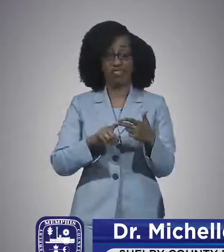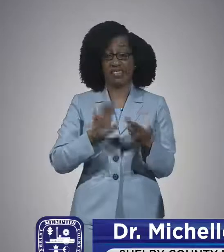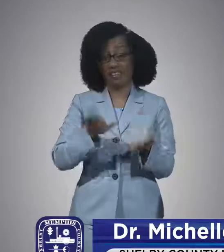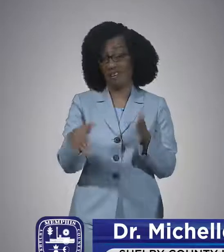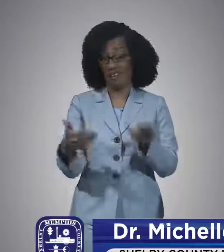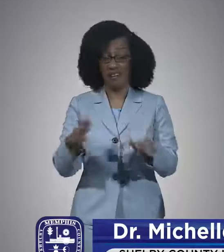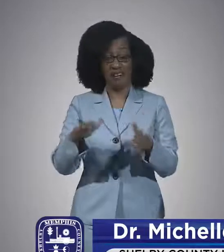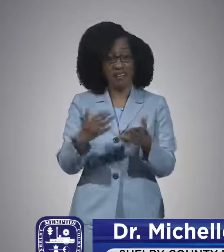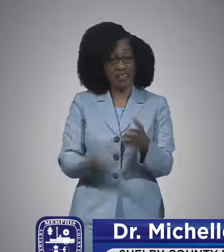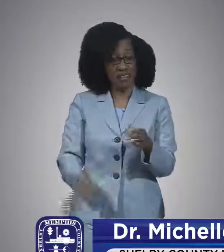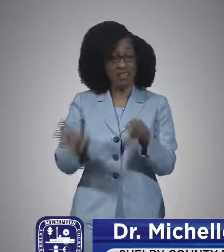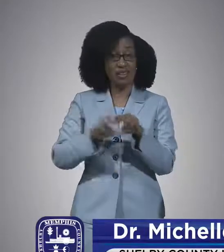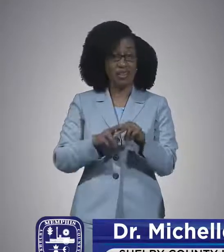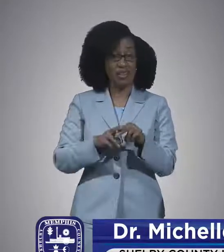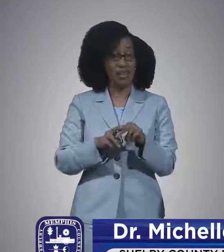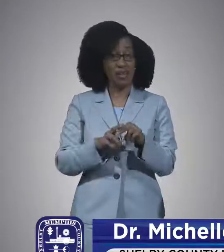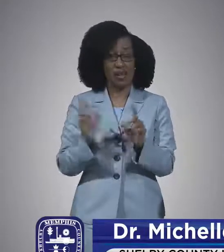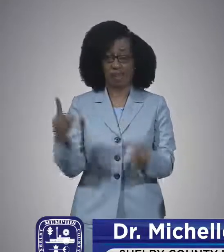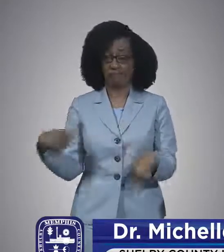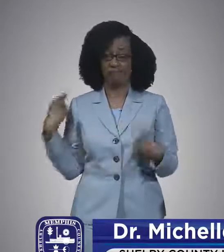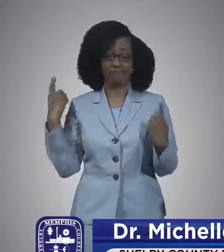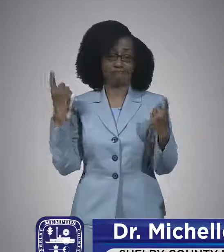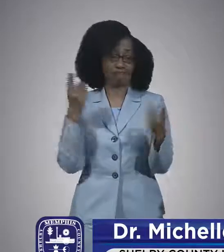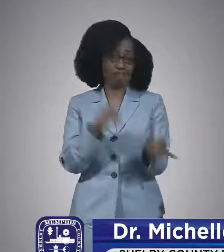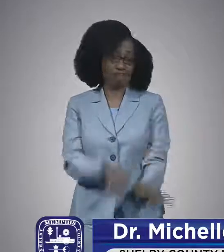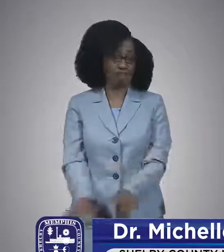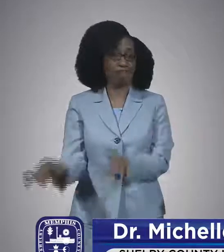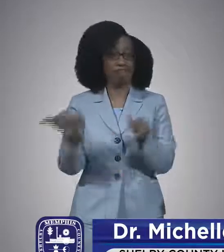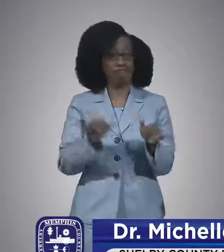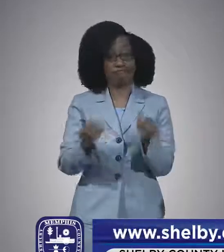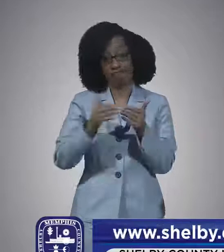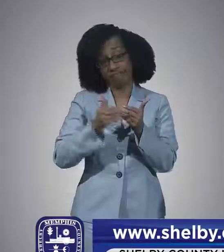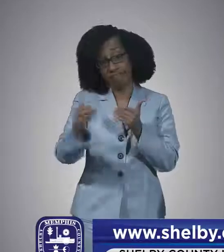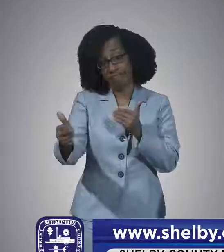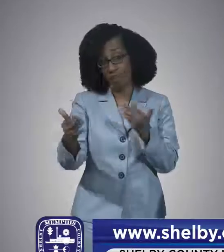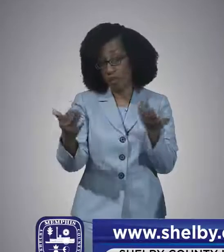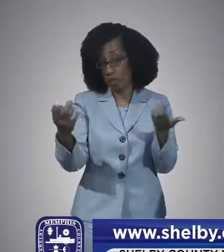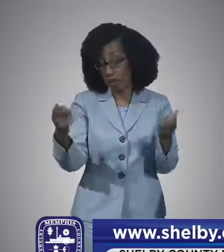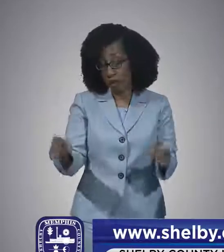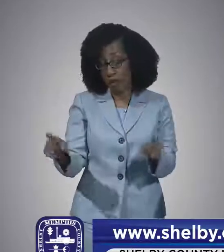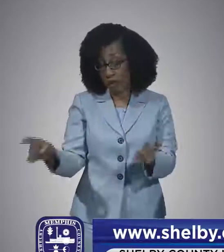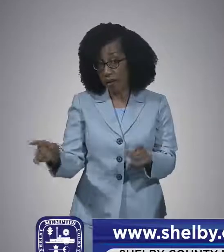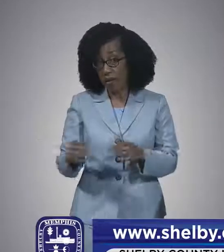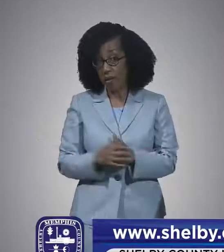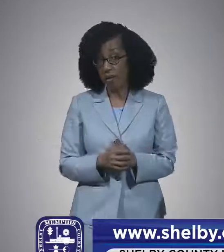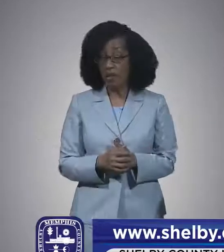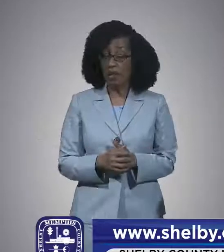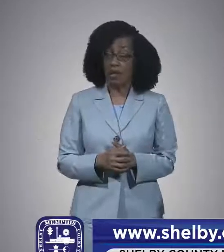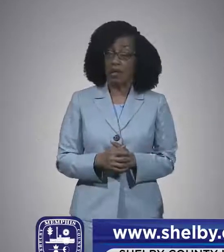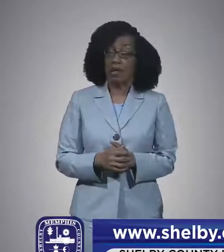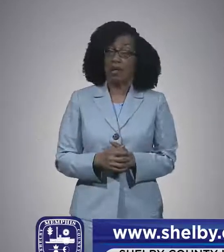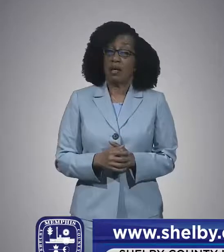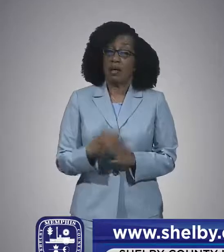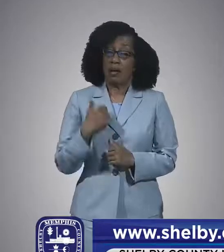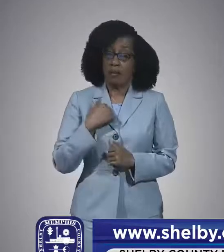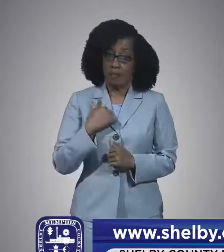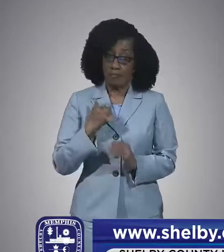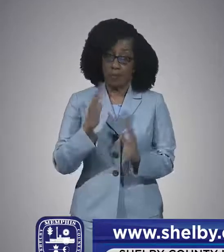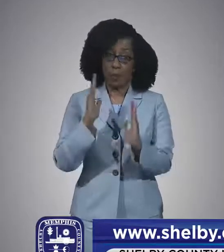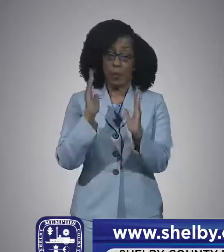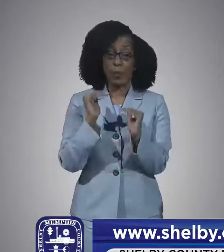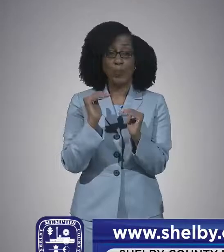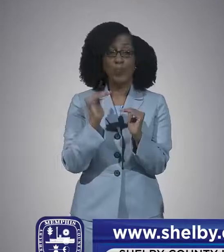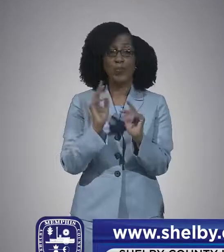And every surge has followed that pattern. Now, what's to come over the coming weekends? What I hope is that